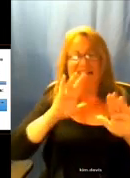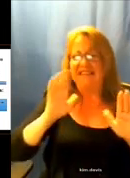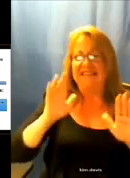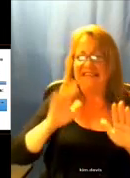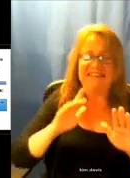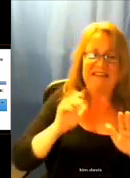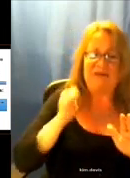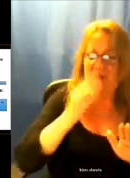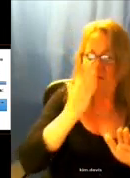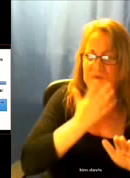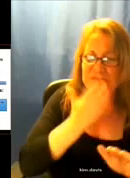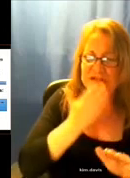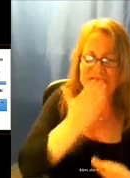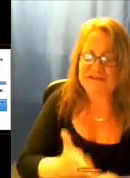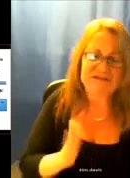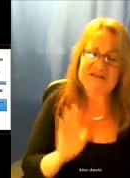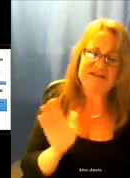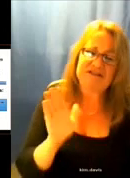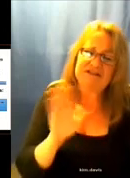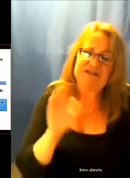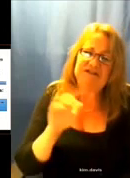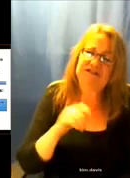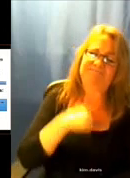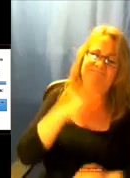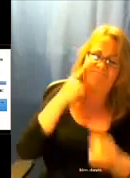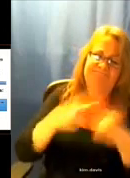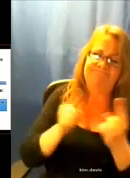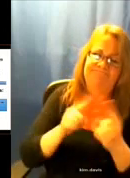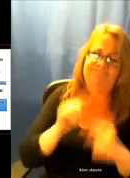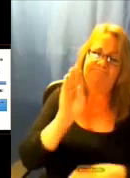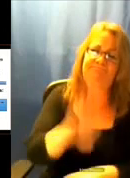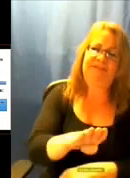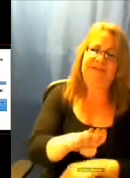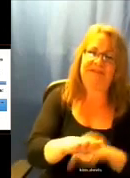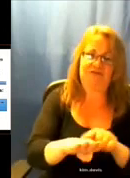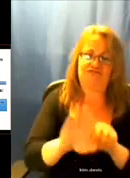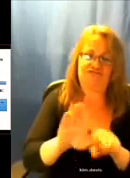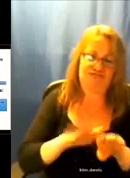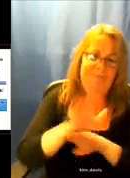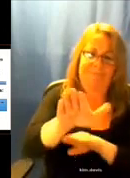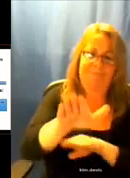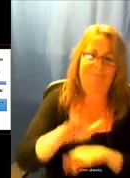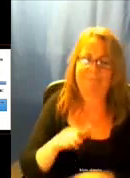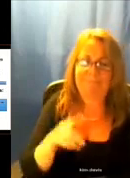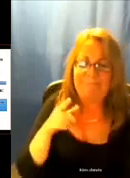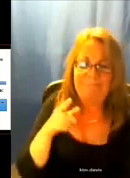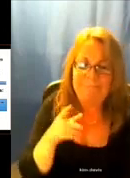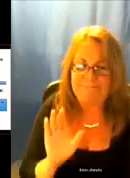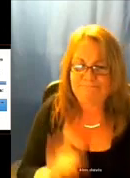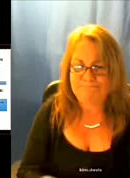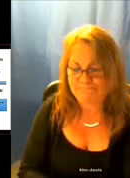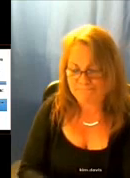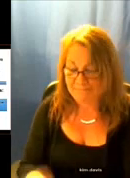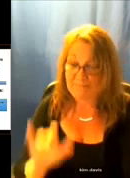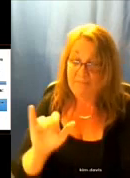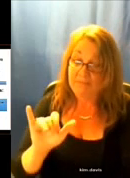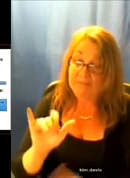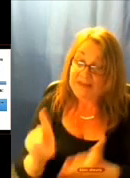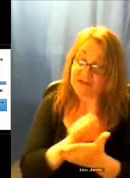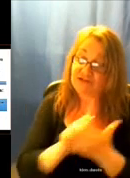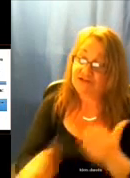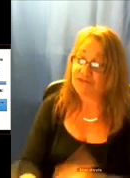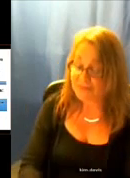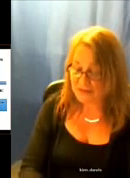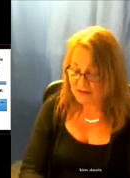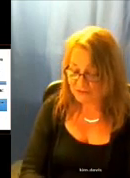they say, "Oh, this building, it doesn't look good for you, and I don't, with a ramp, it